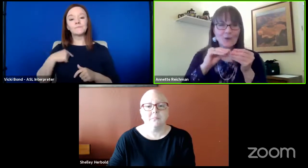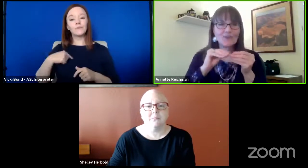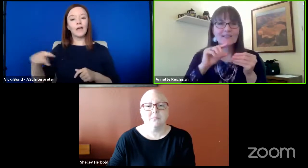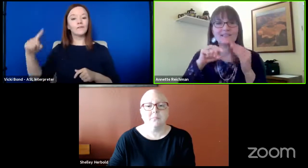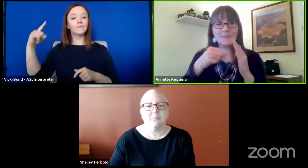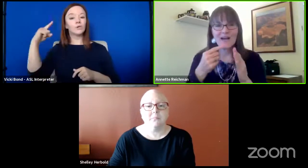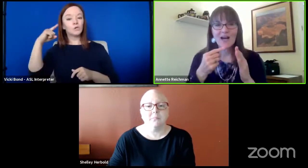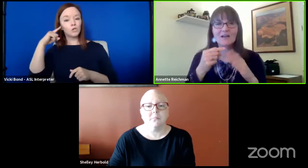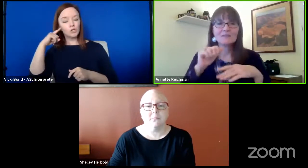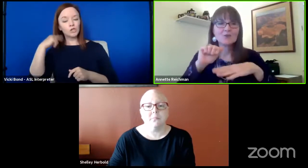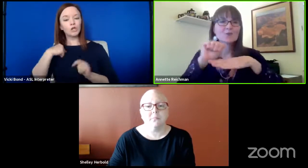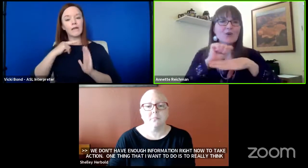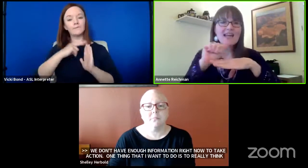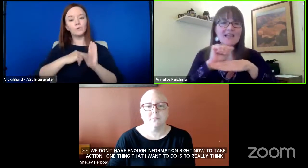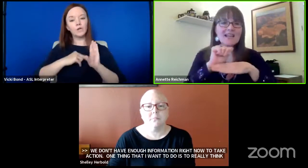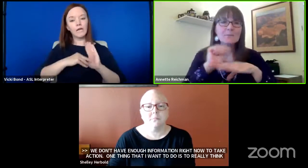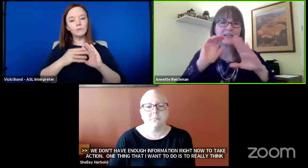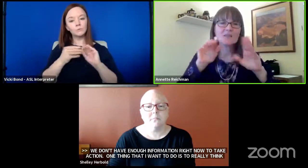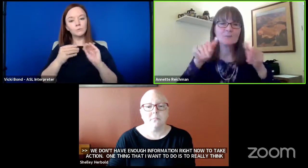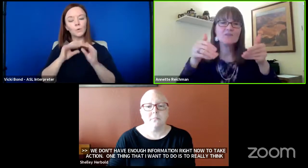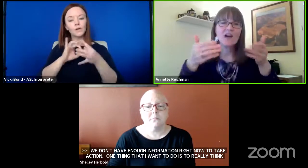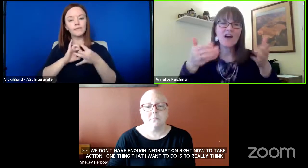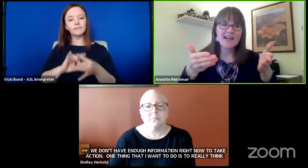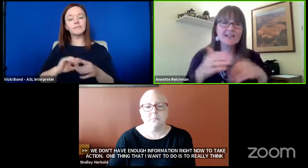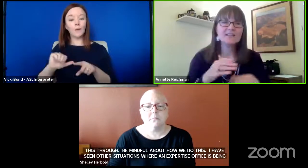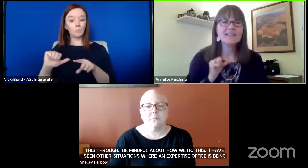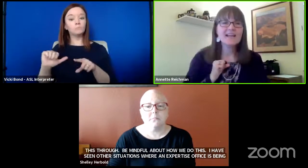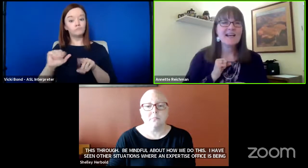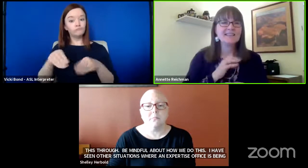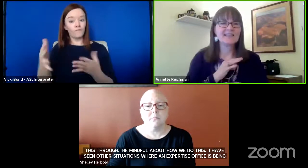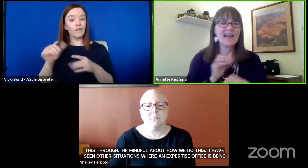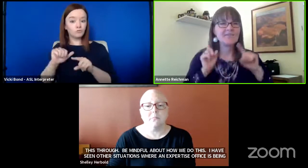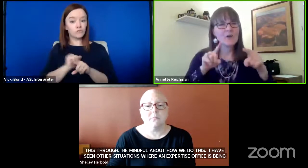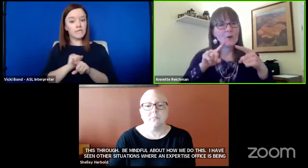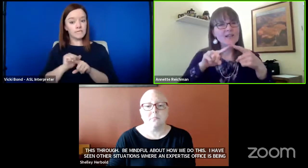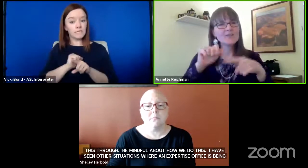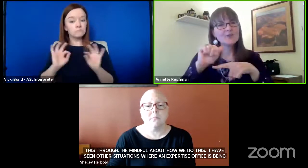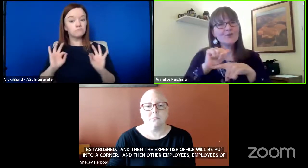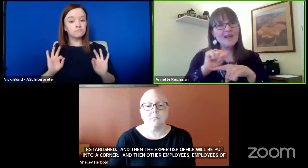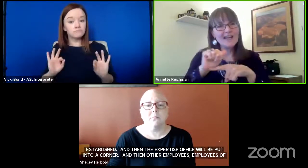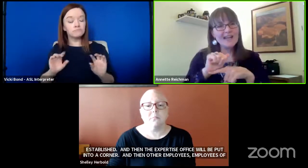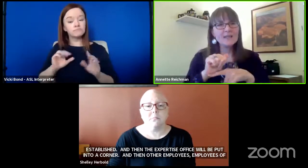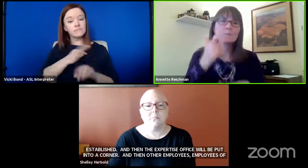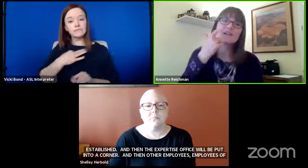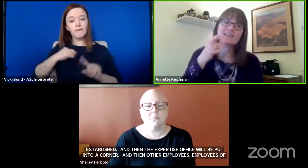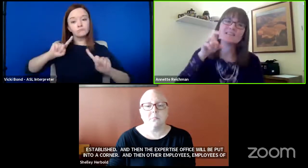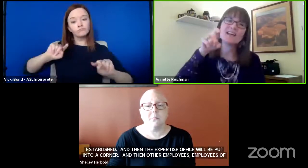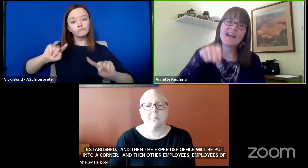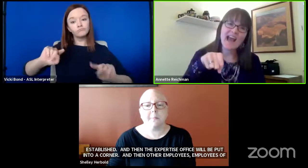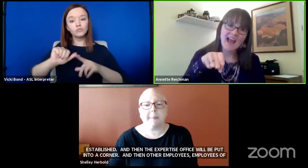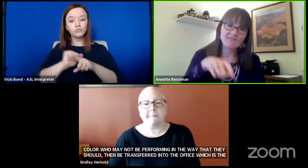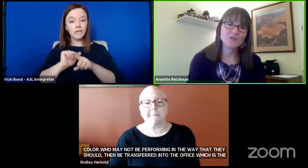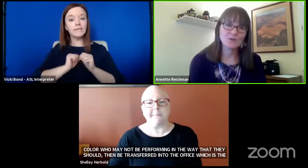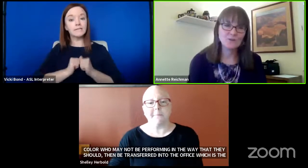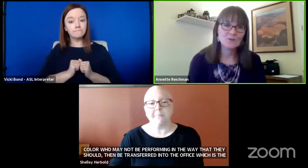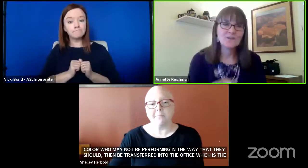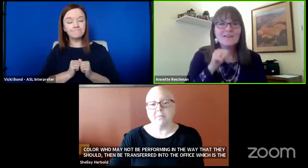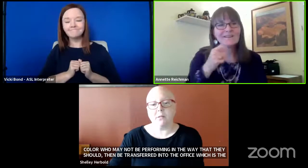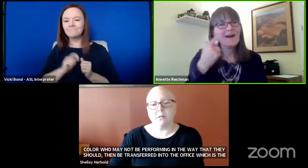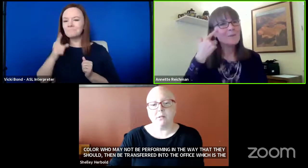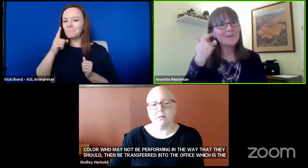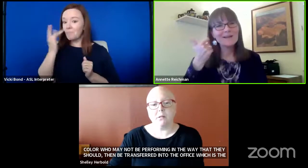read stories about training being provided and staff going to training because they have